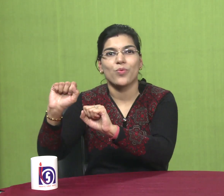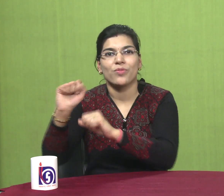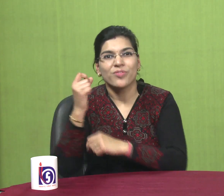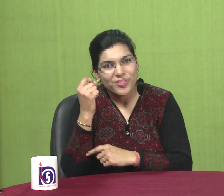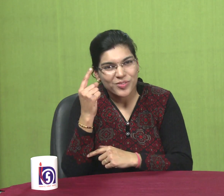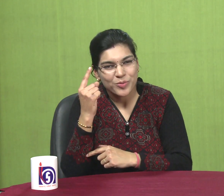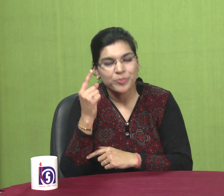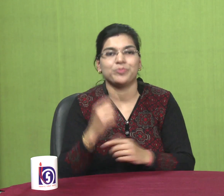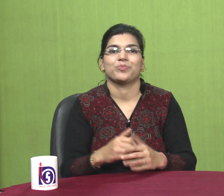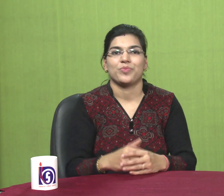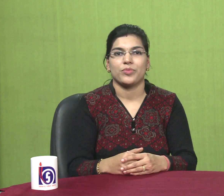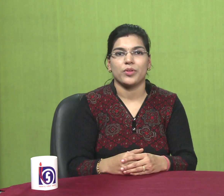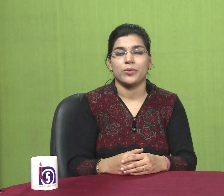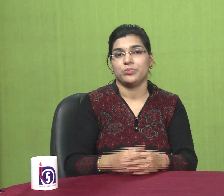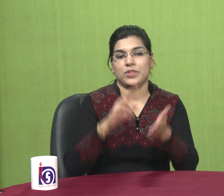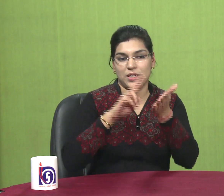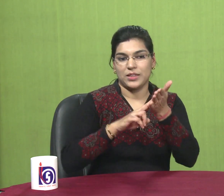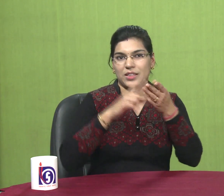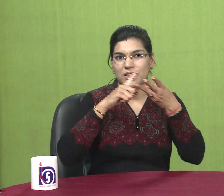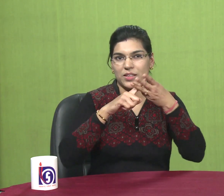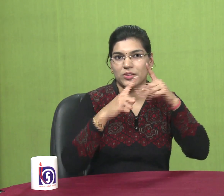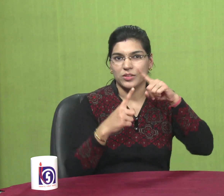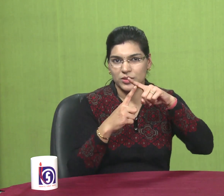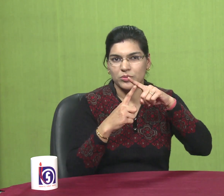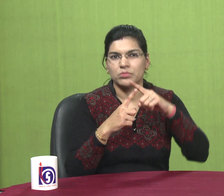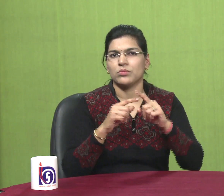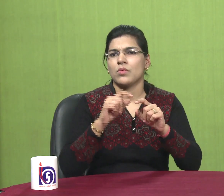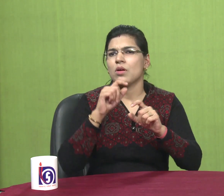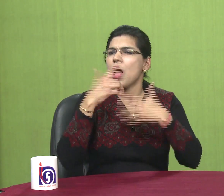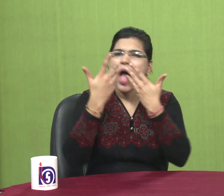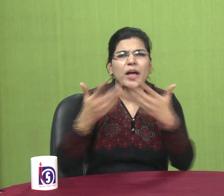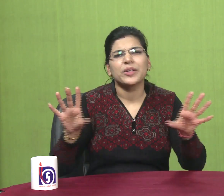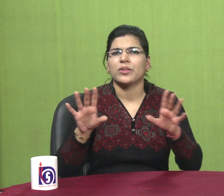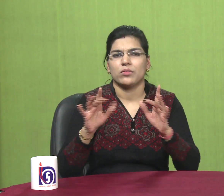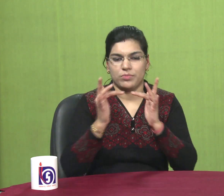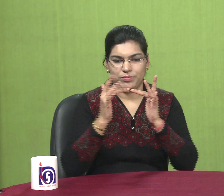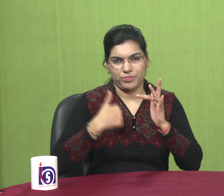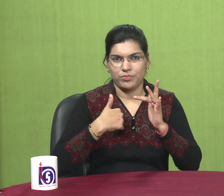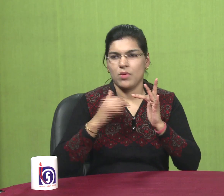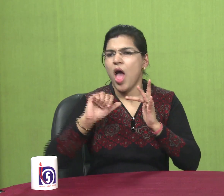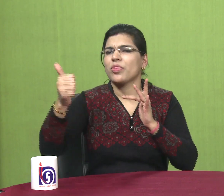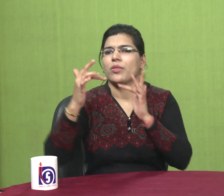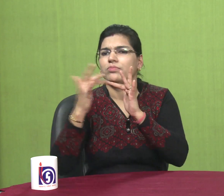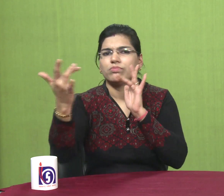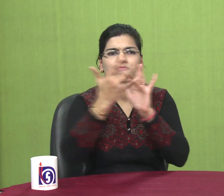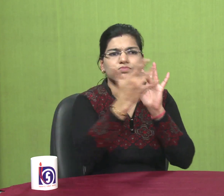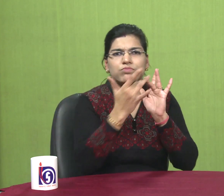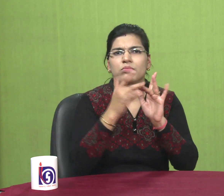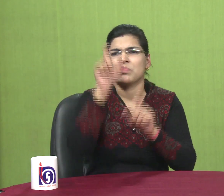website that belongs to the government institution. NET, that is network resource.